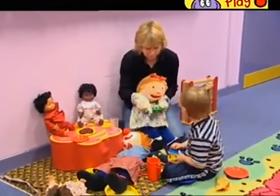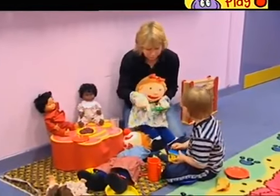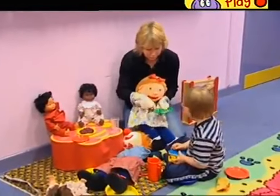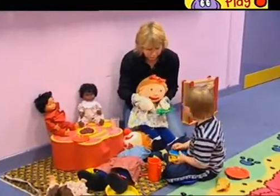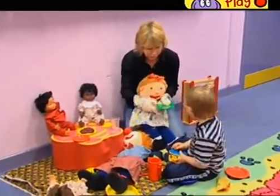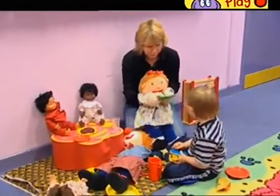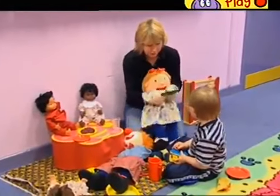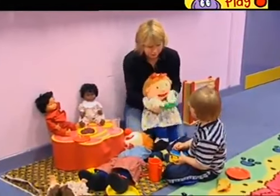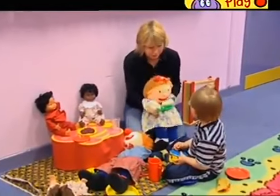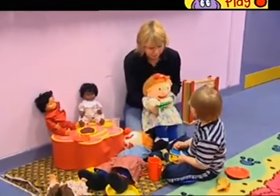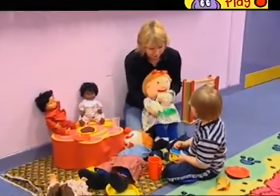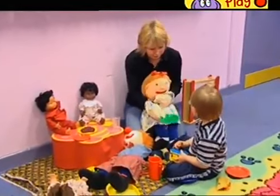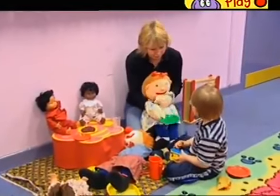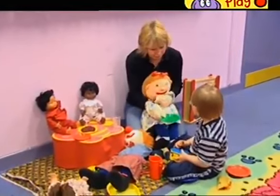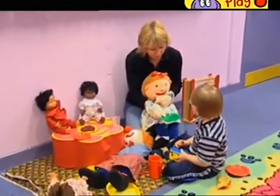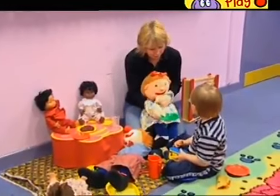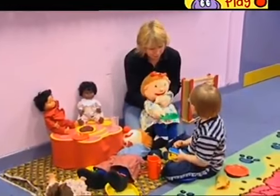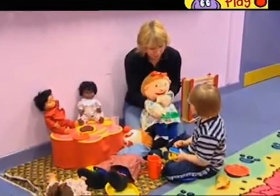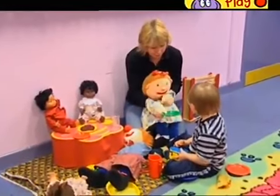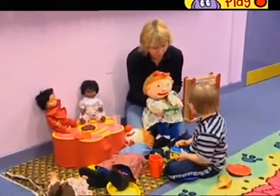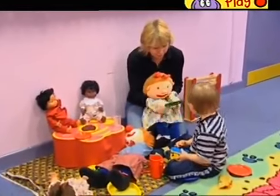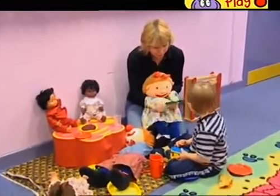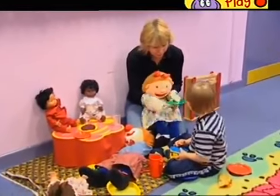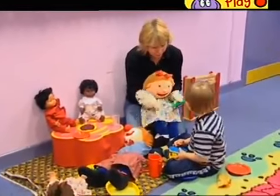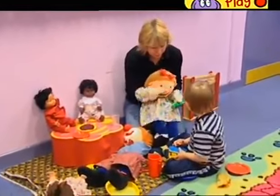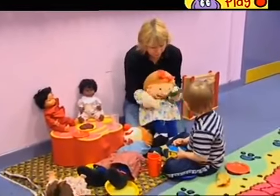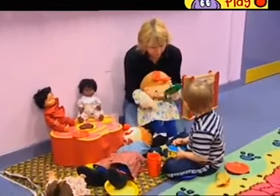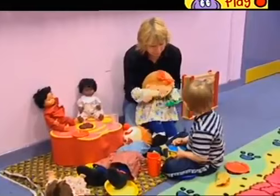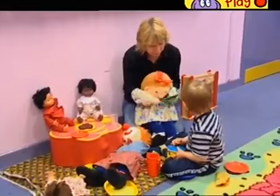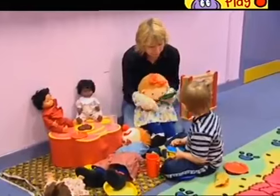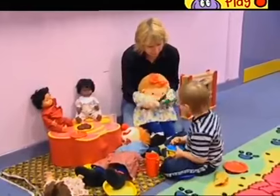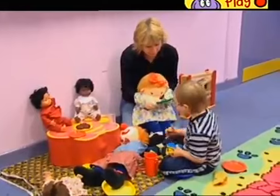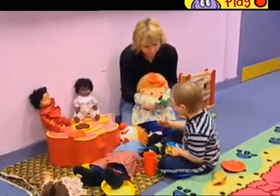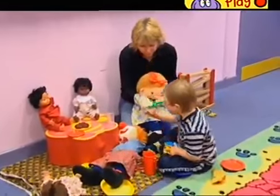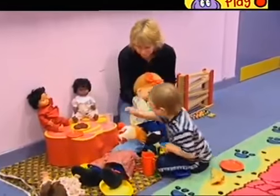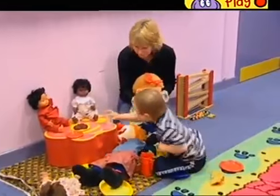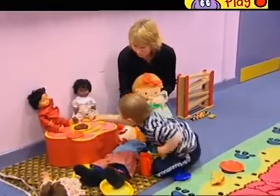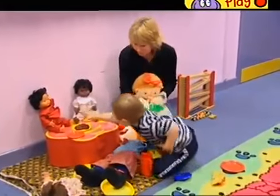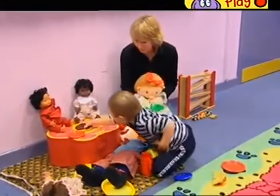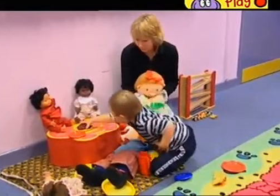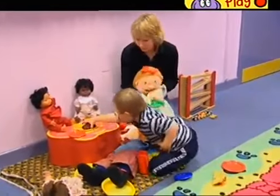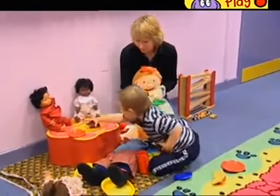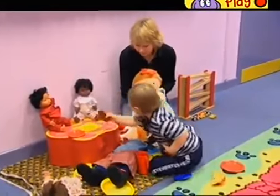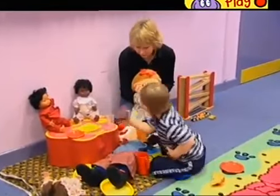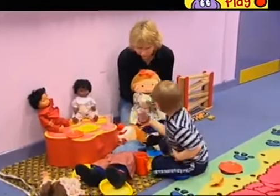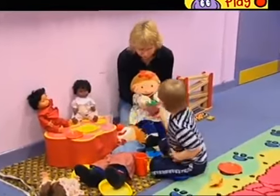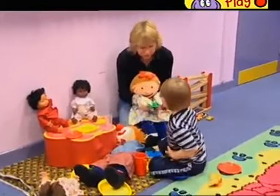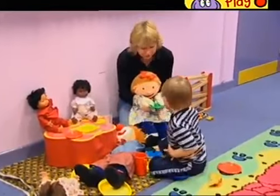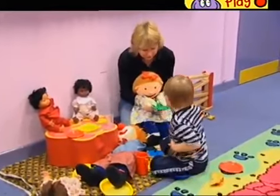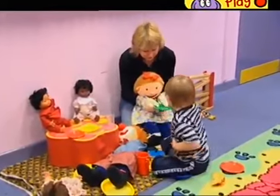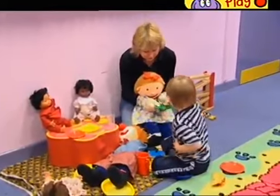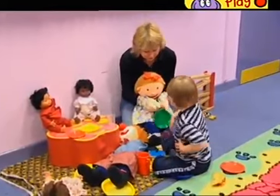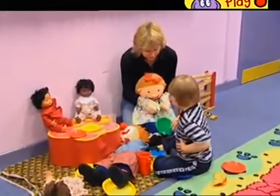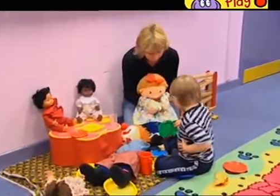Yeah. A nice green plate. Have some dinner, please. Have some dinner. Look, John is going to give the doll